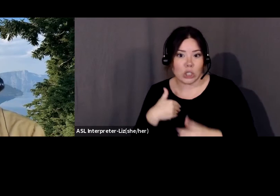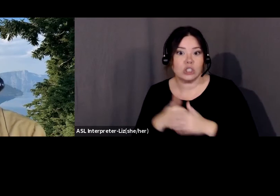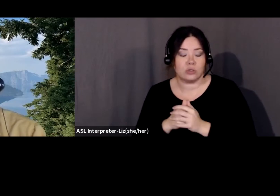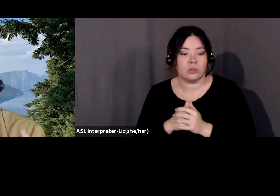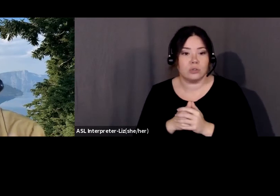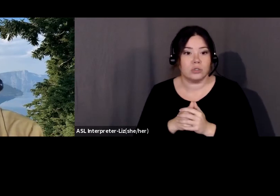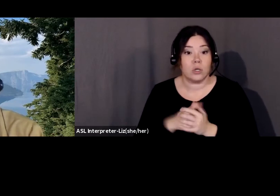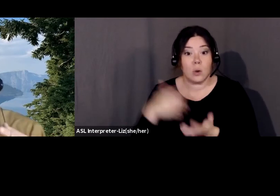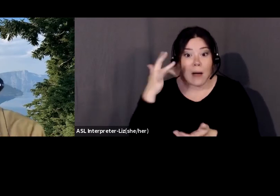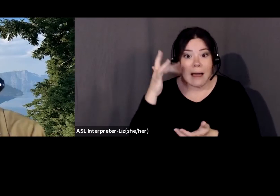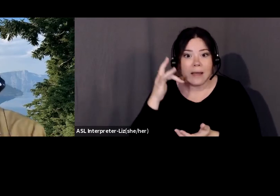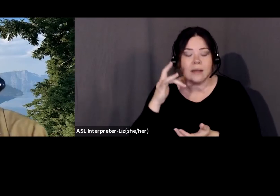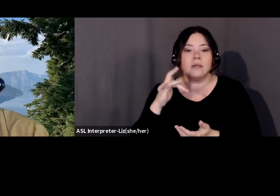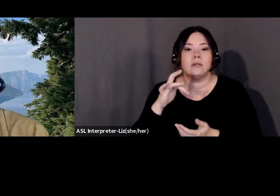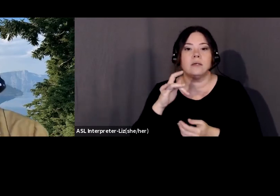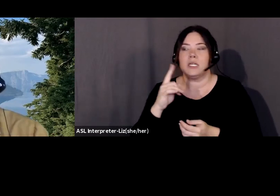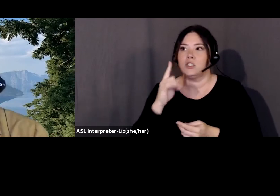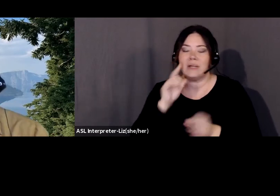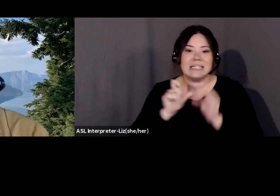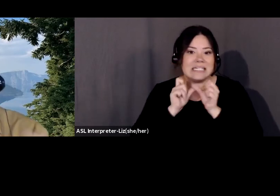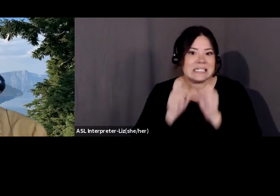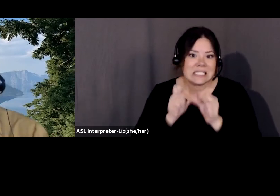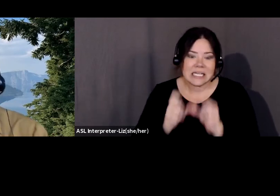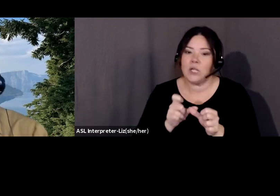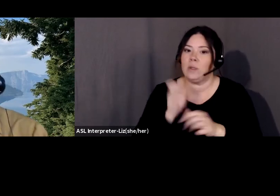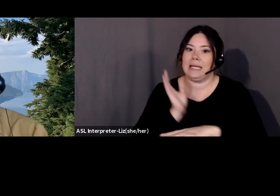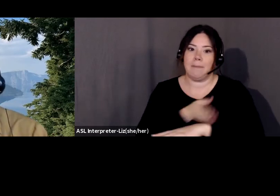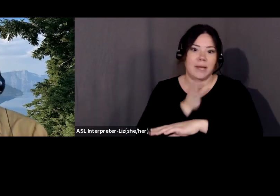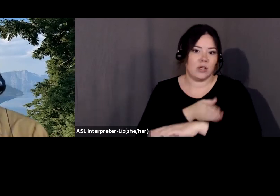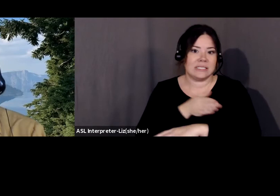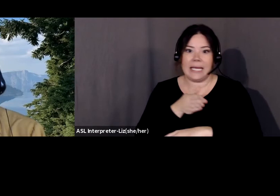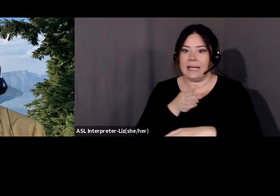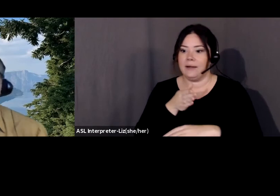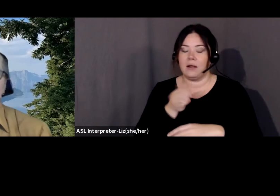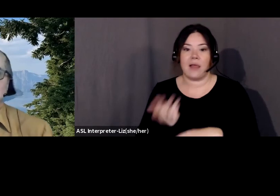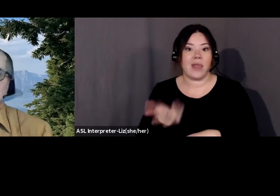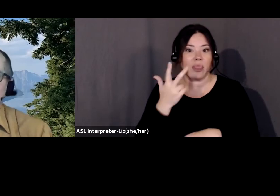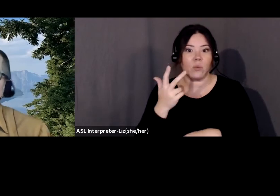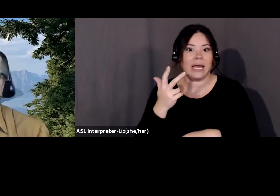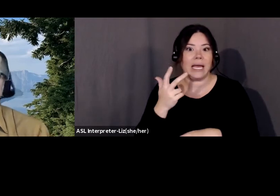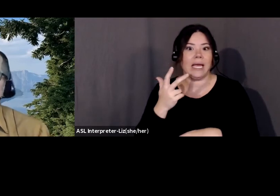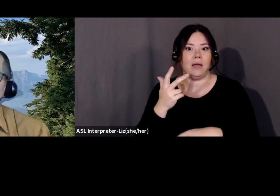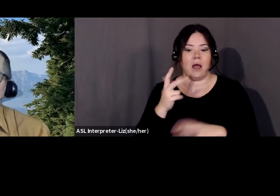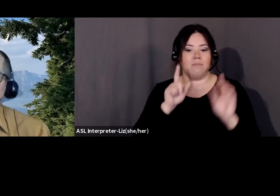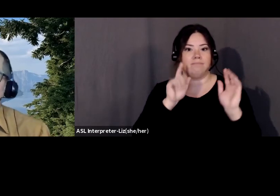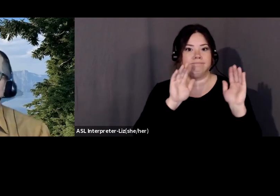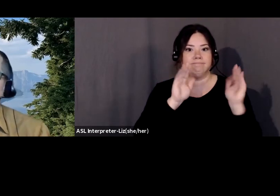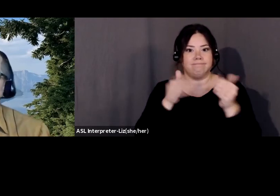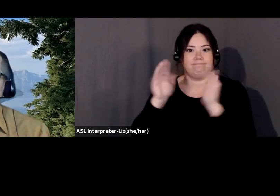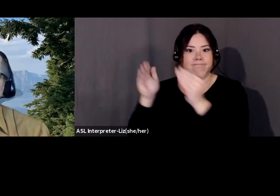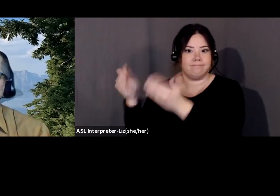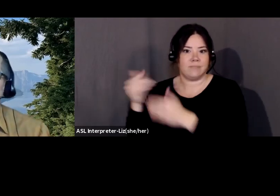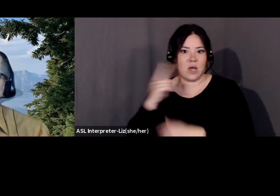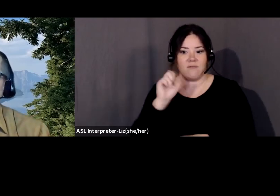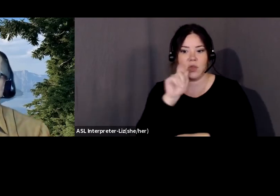about continually building those Legos, addressing those 3 legs of the stool. So the